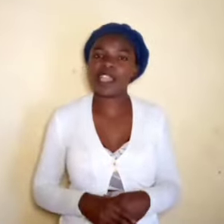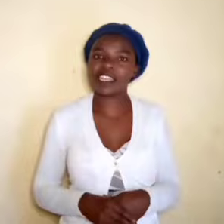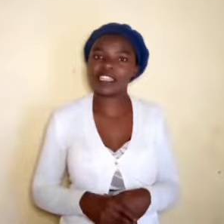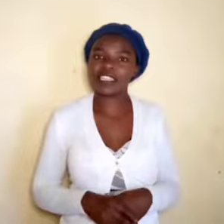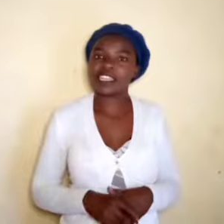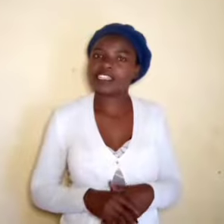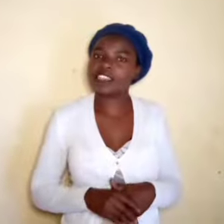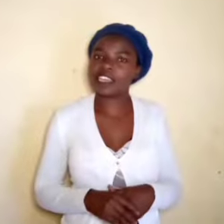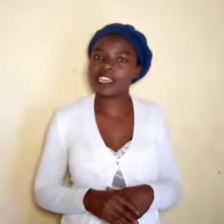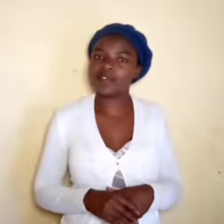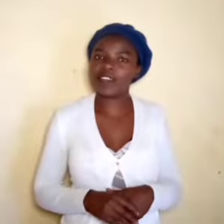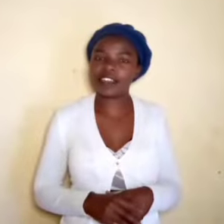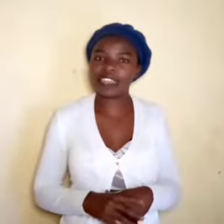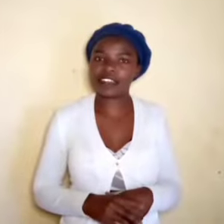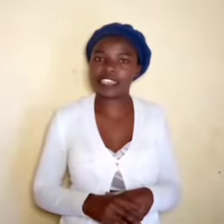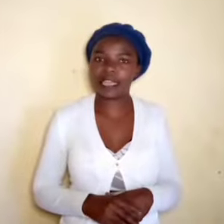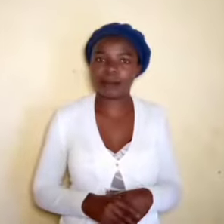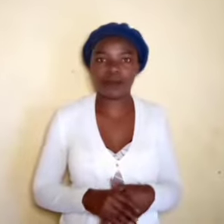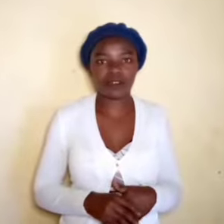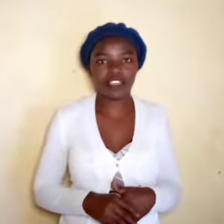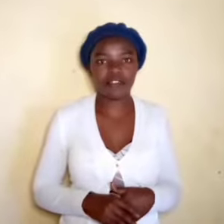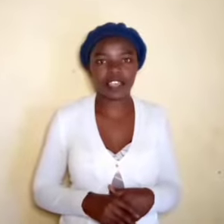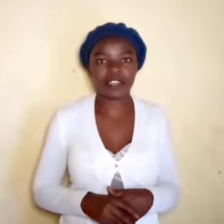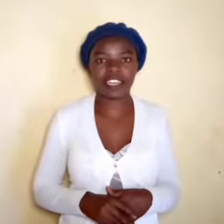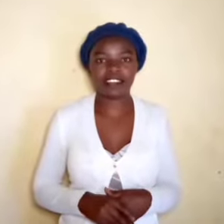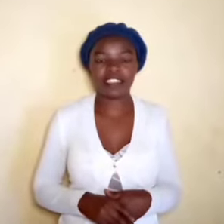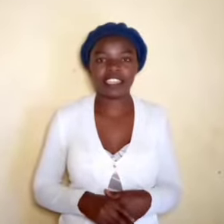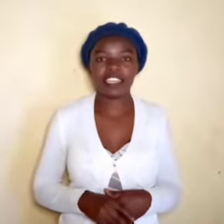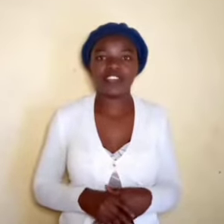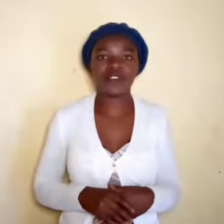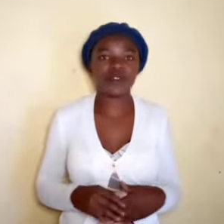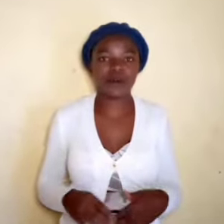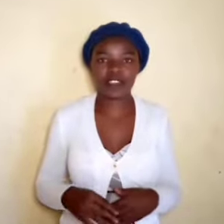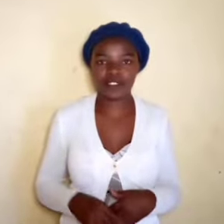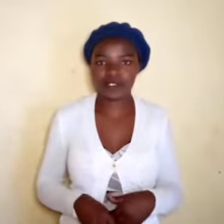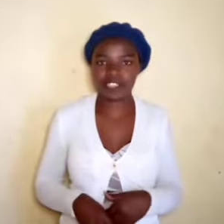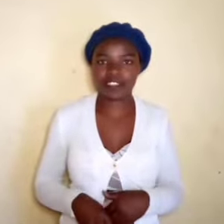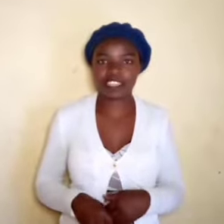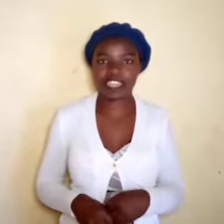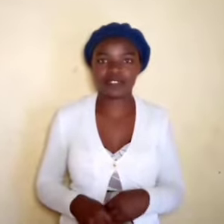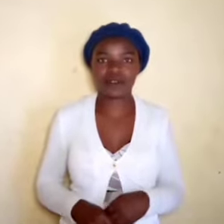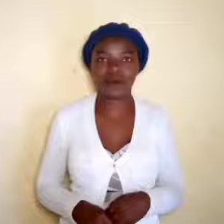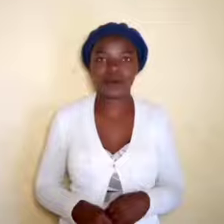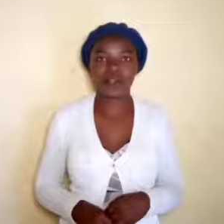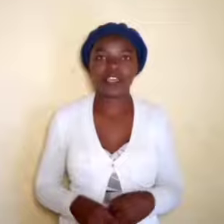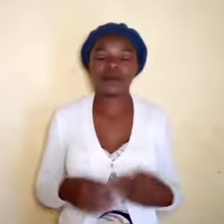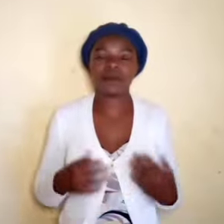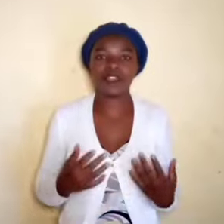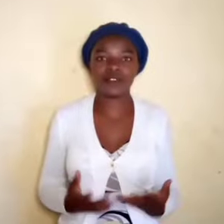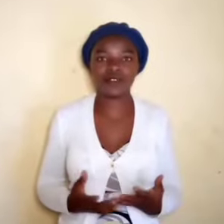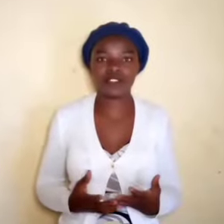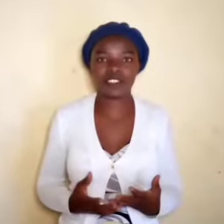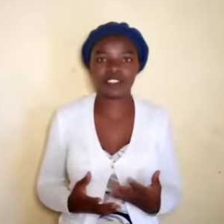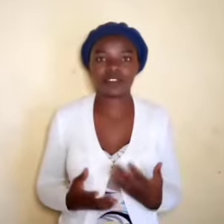when the virus came, coronavirus, no one knew the sign, so we used